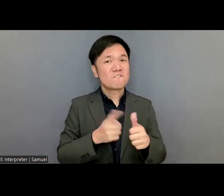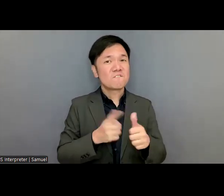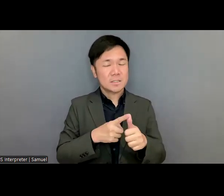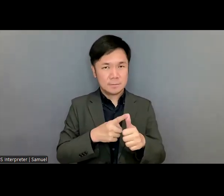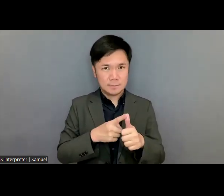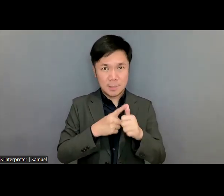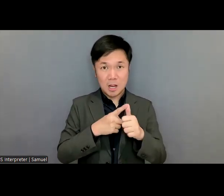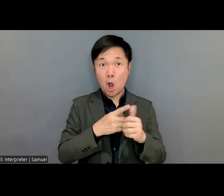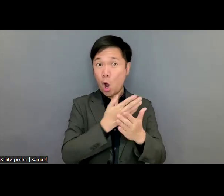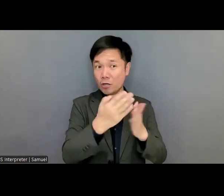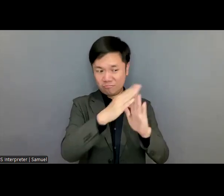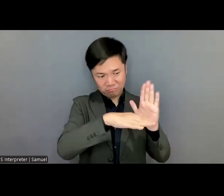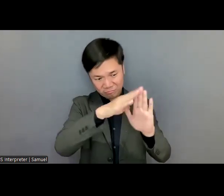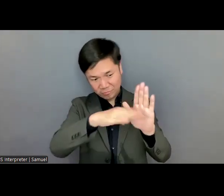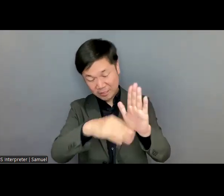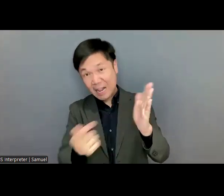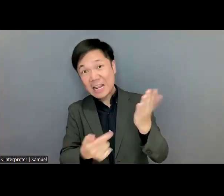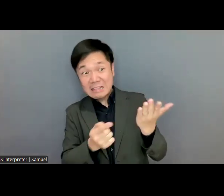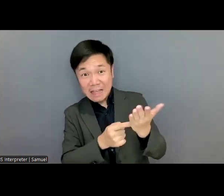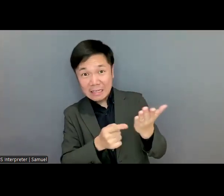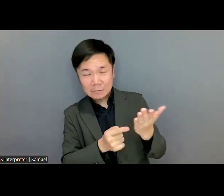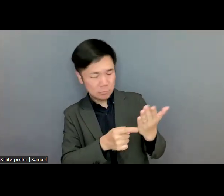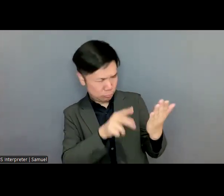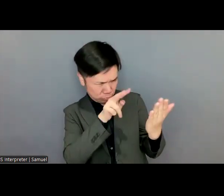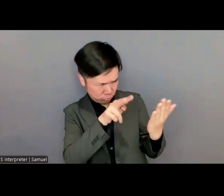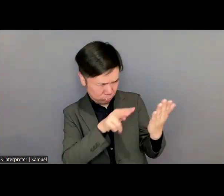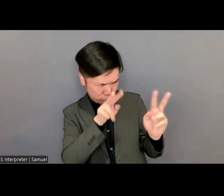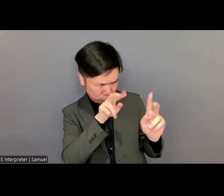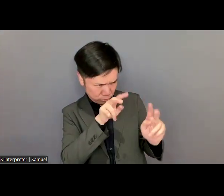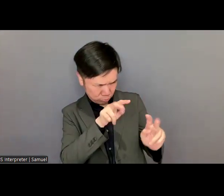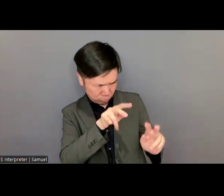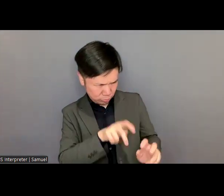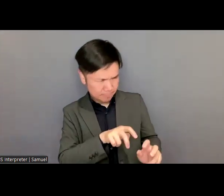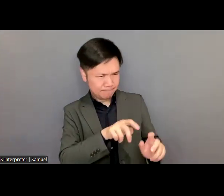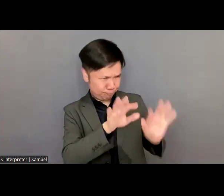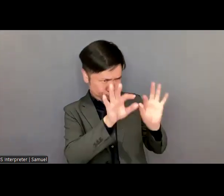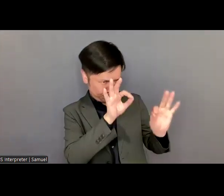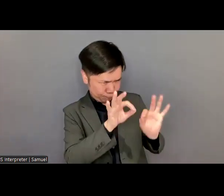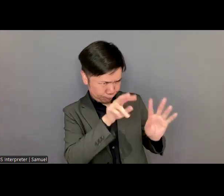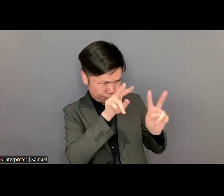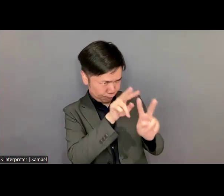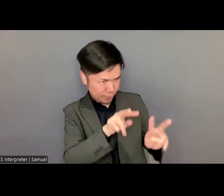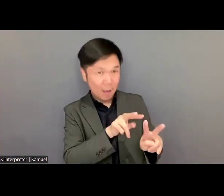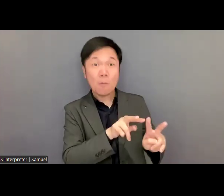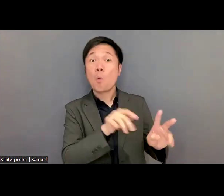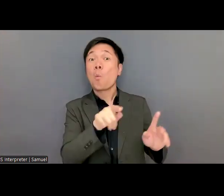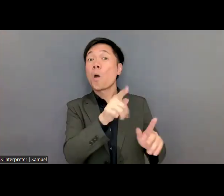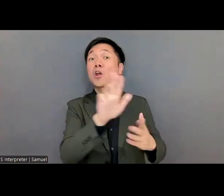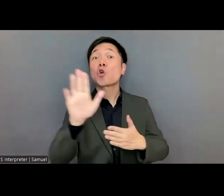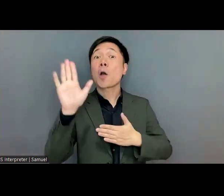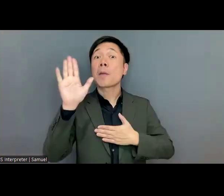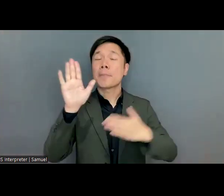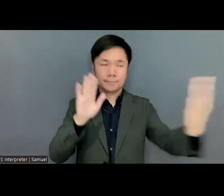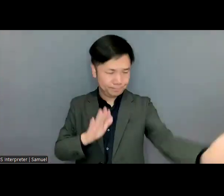of commitments that we receive. So every time we receive a commitment